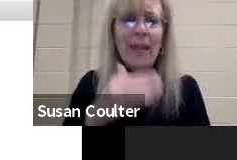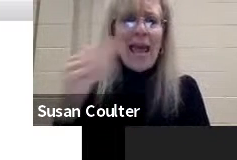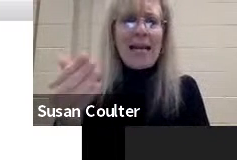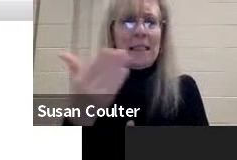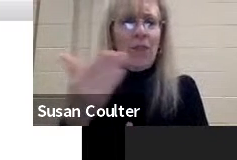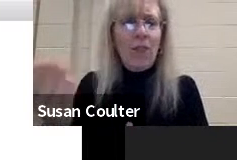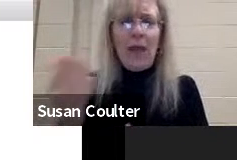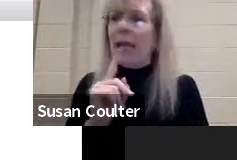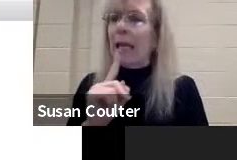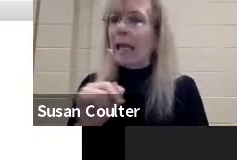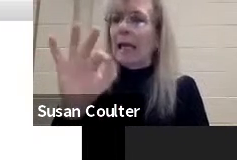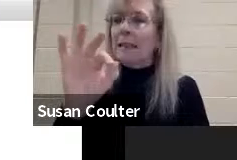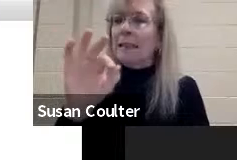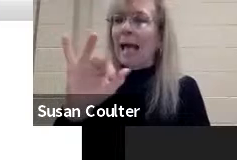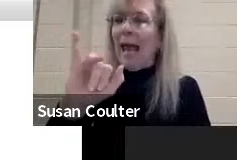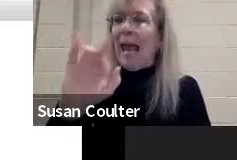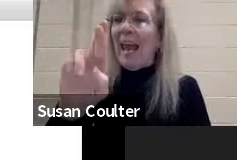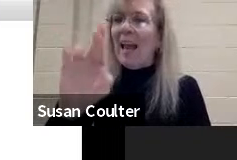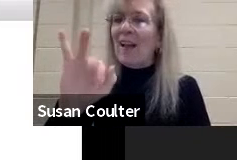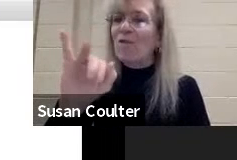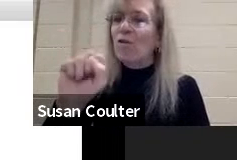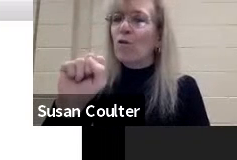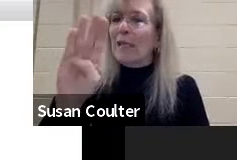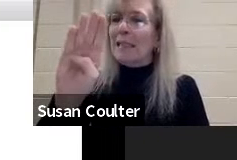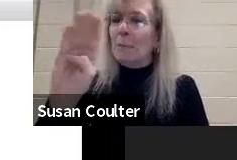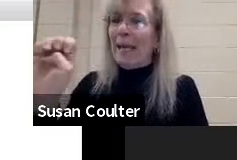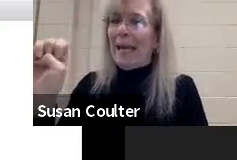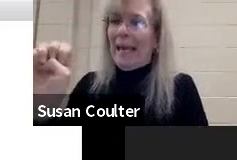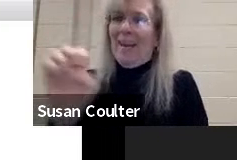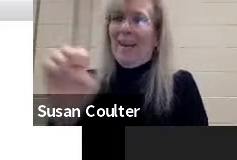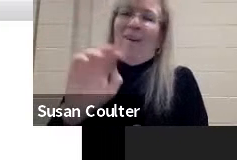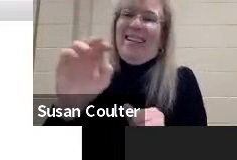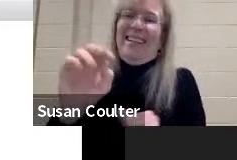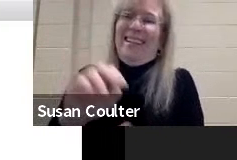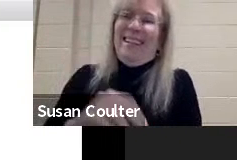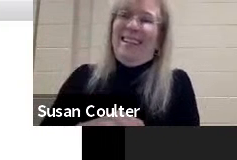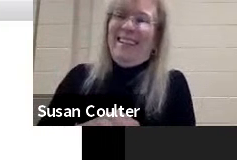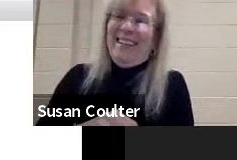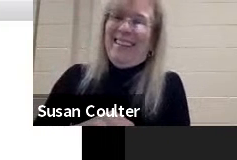The next thing is a Frisbee.